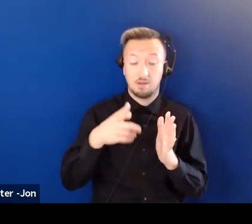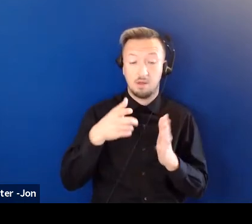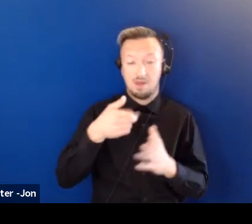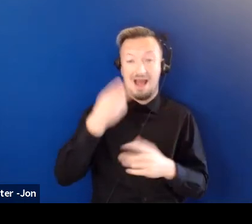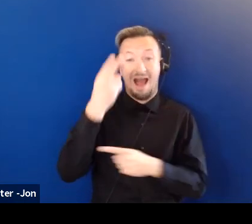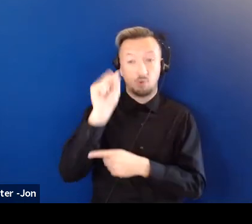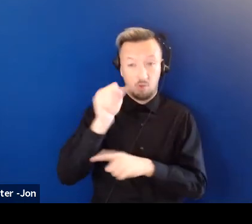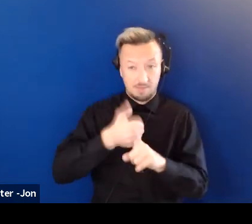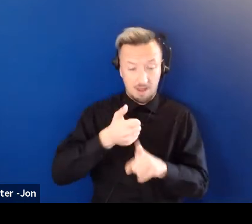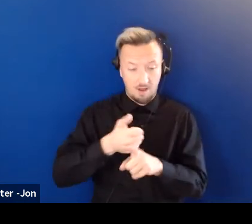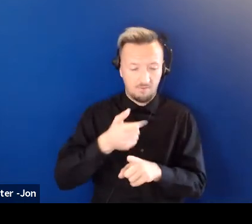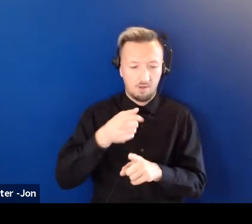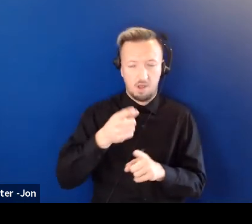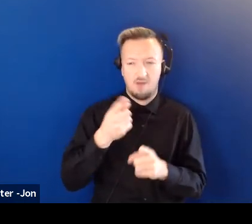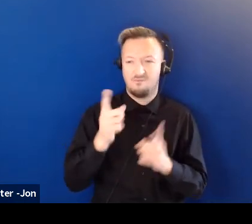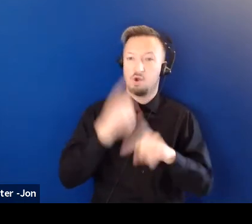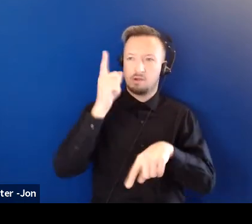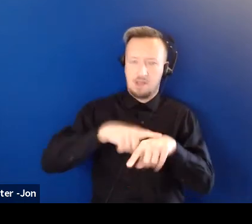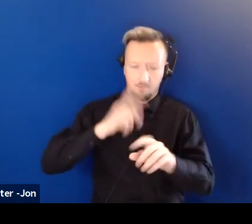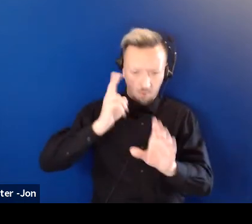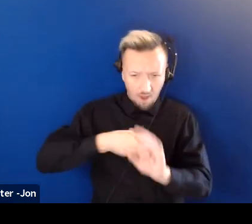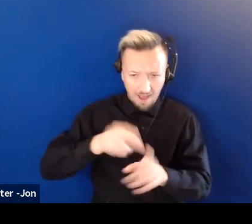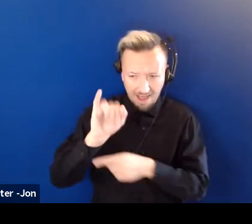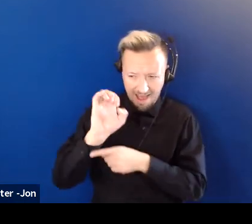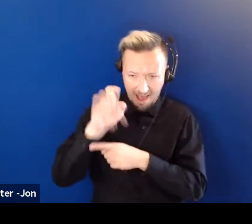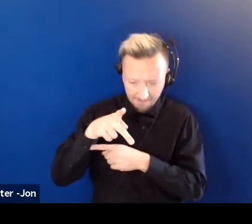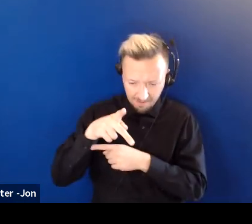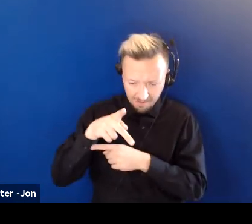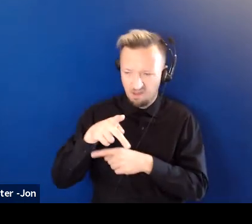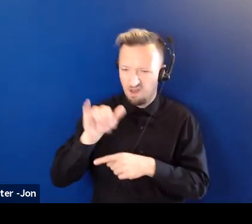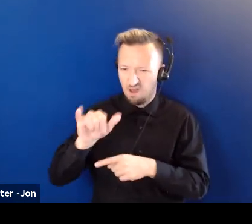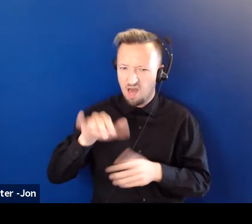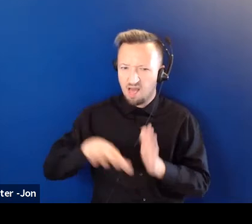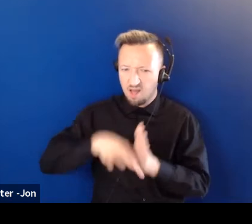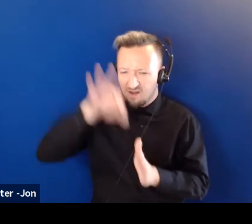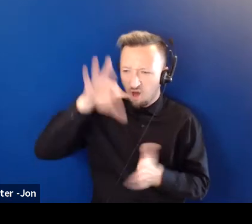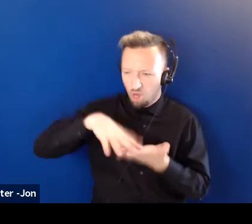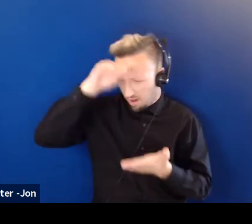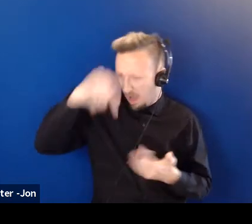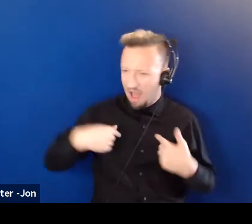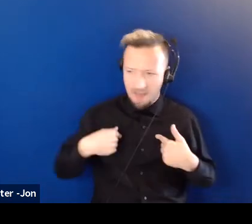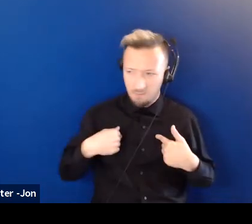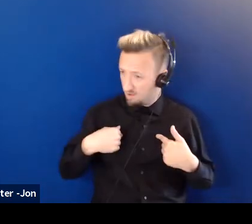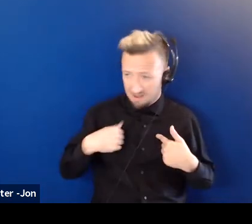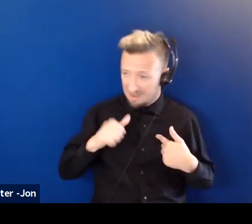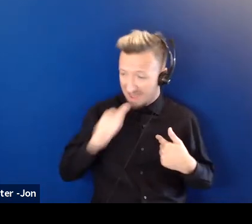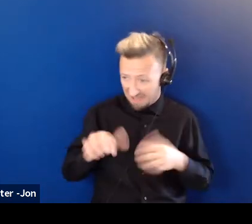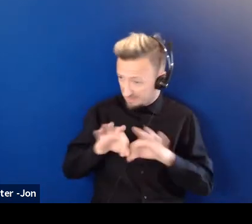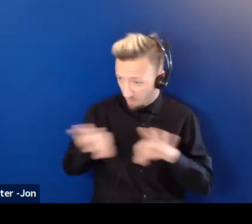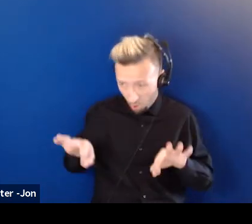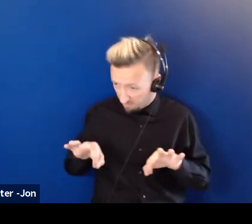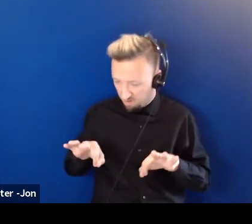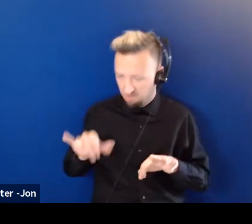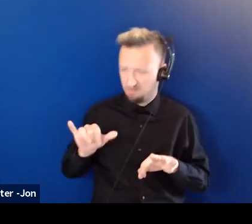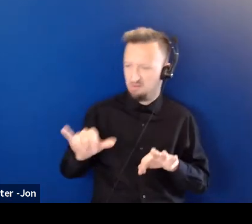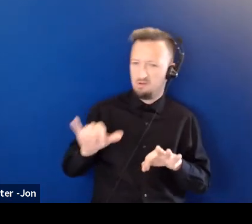their IEPs, and they find out that they're not in a diploma track, and that makes the road ahead of them, if they decide